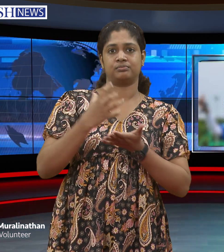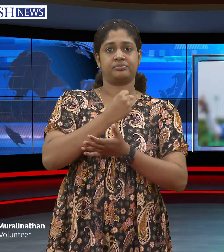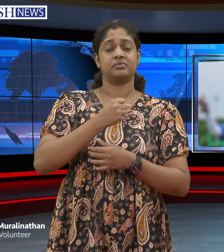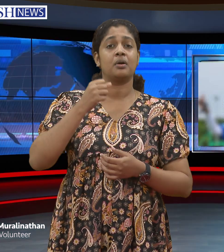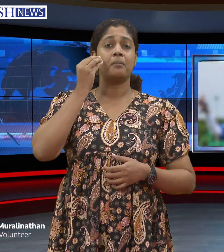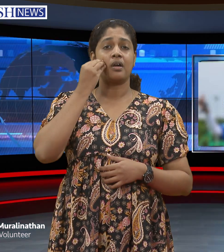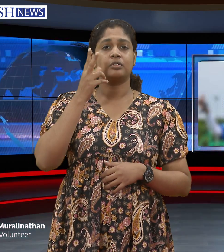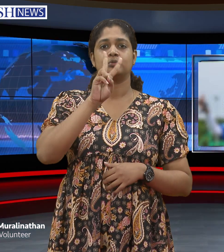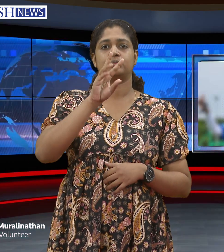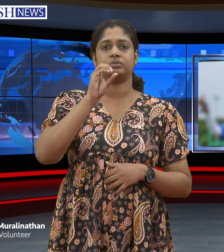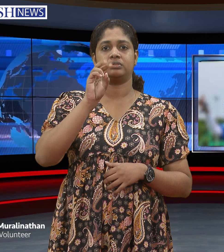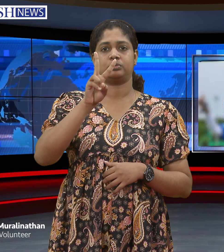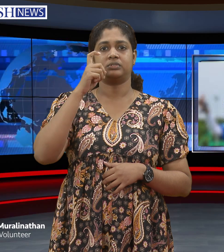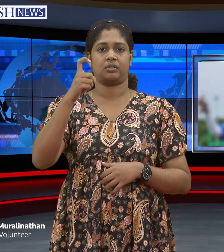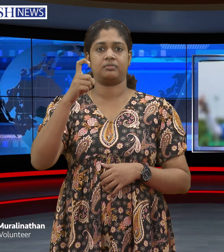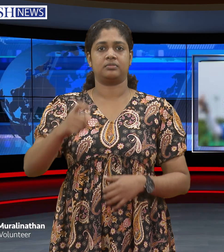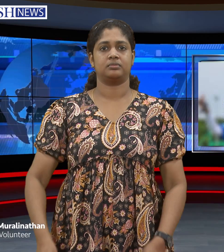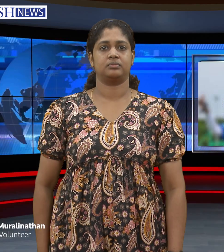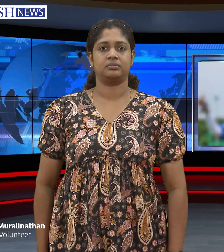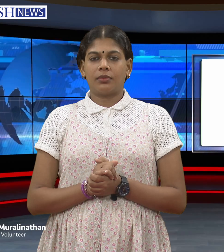with 2,027 points.